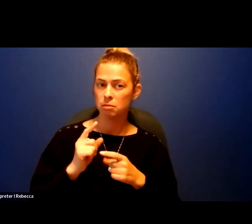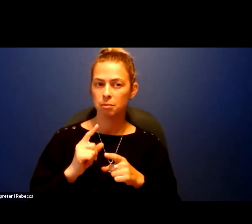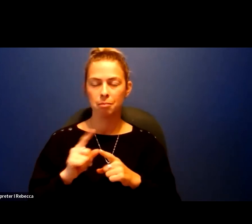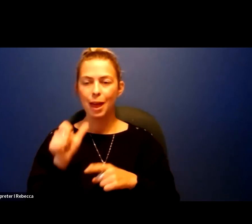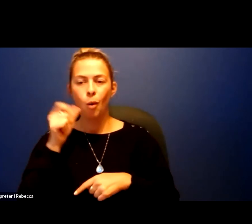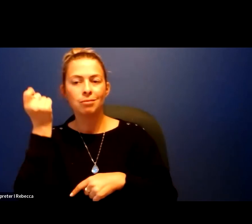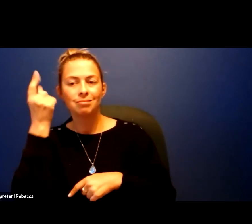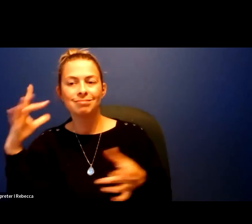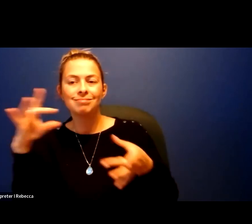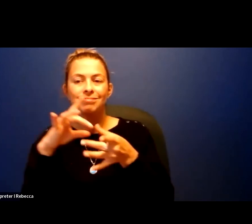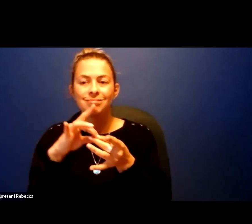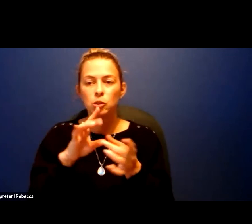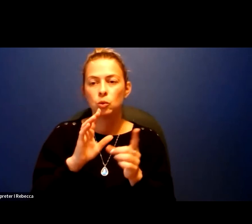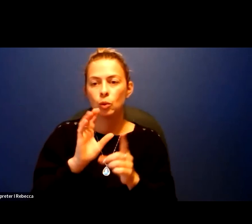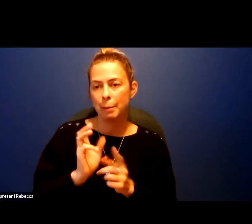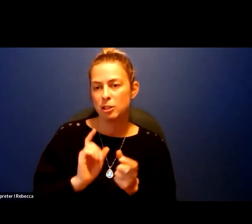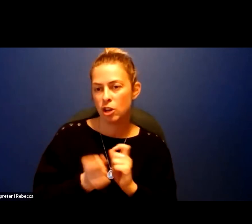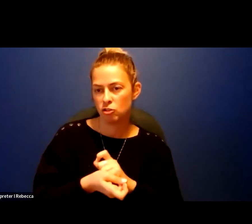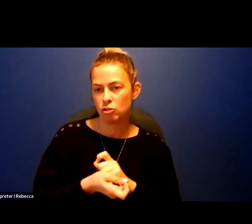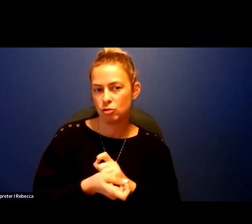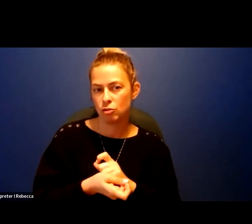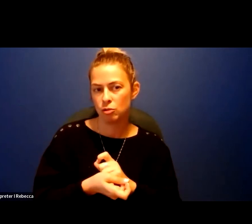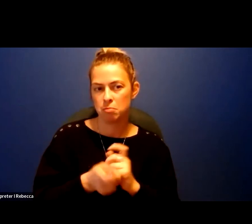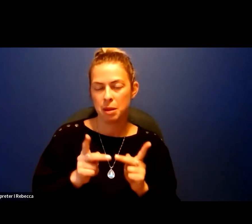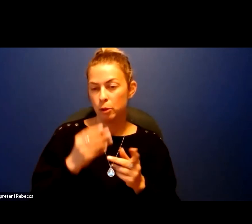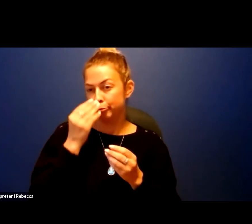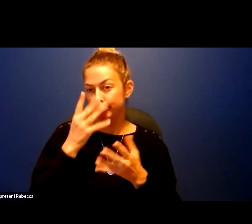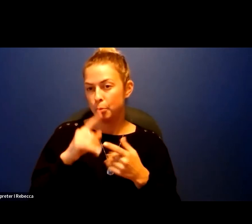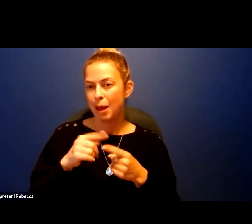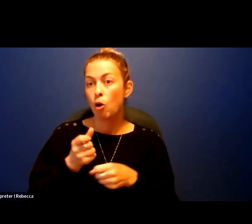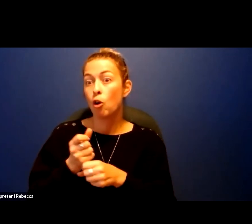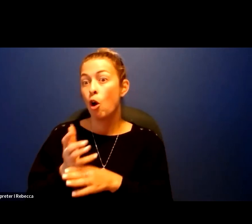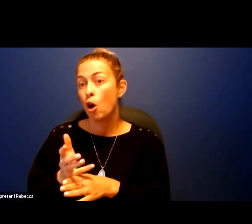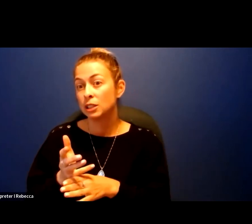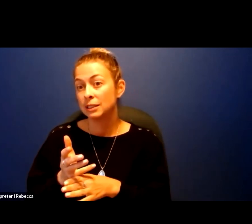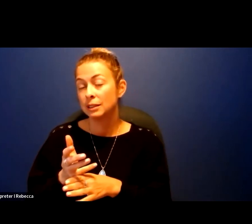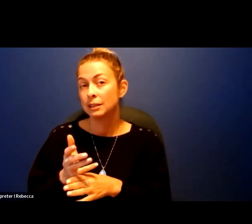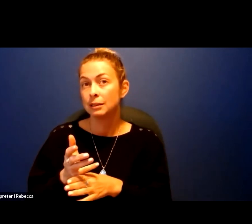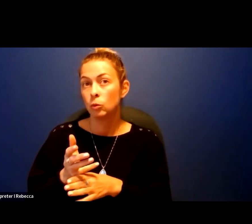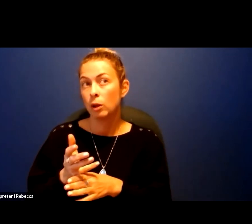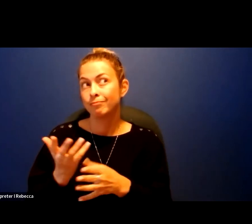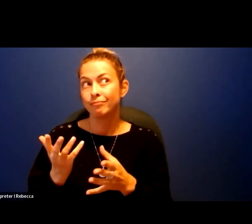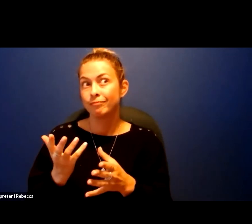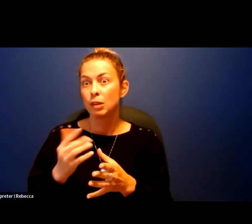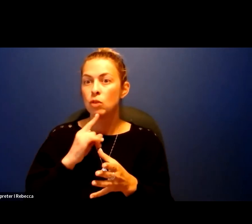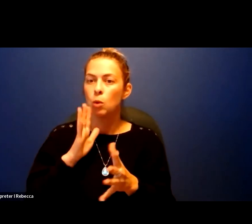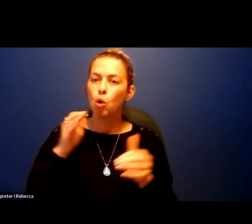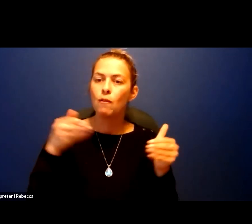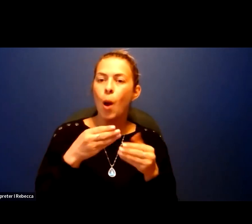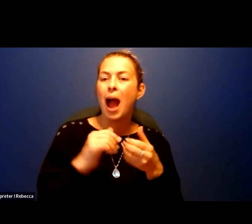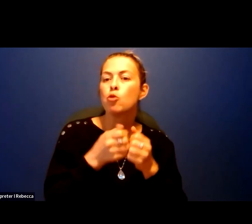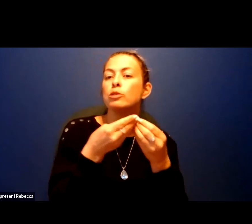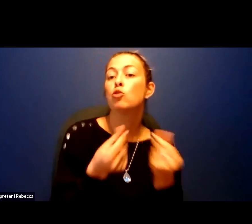common. Nobody really cares about causes, not that they don't, but they want to know how to stop the flooding in the